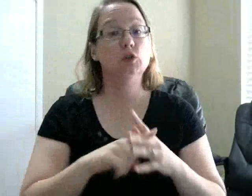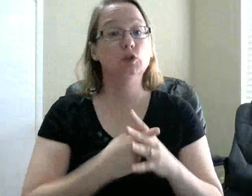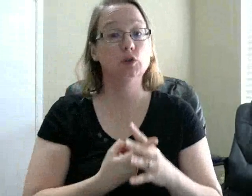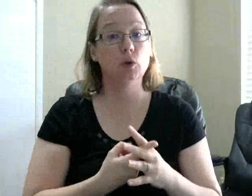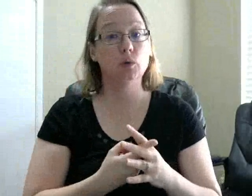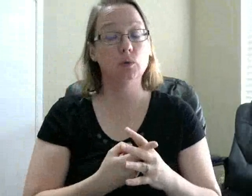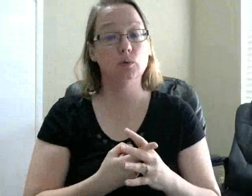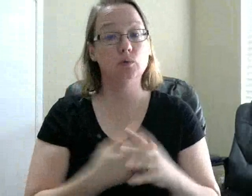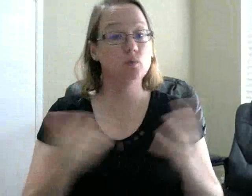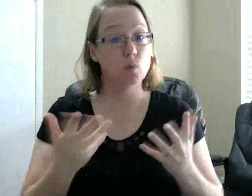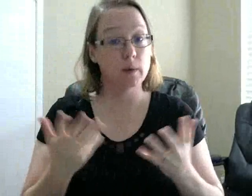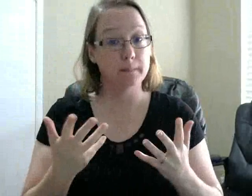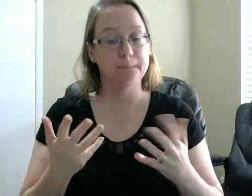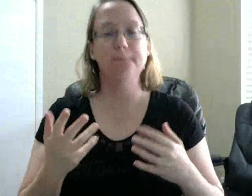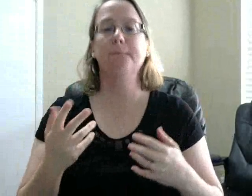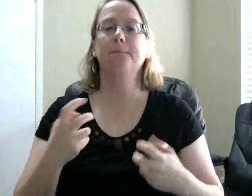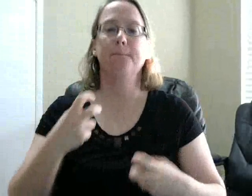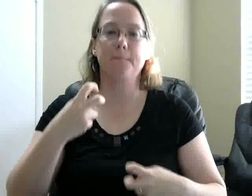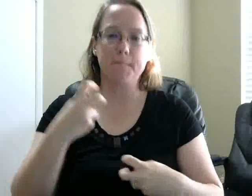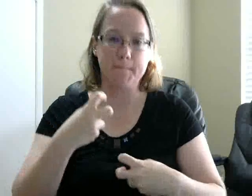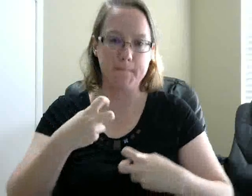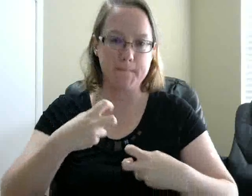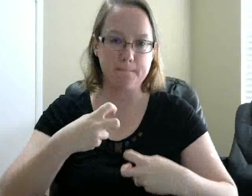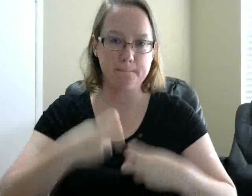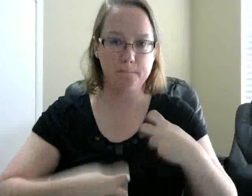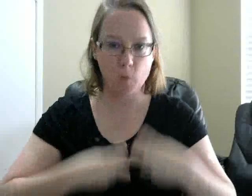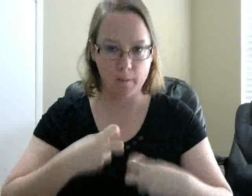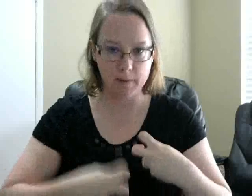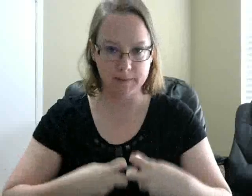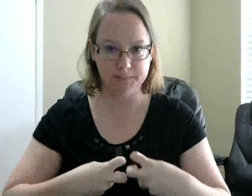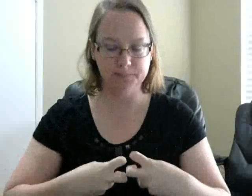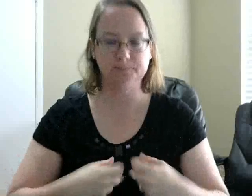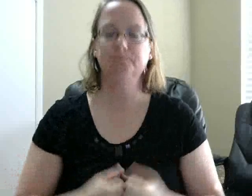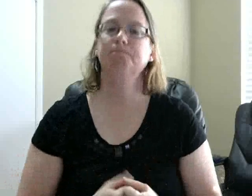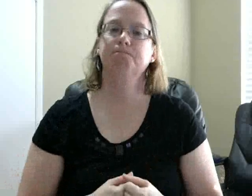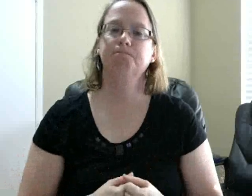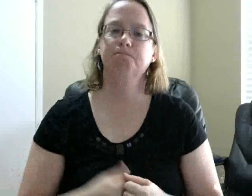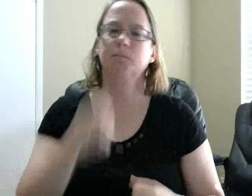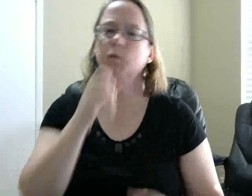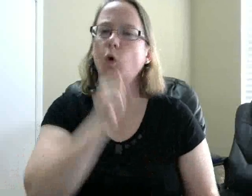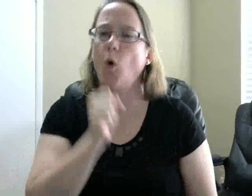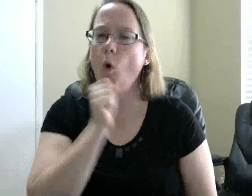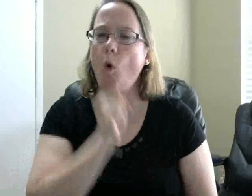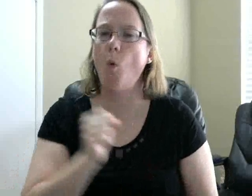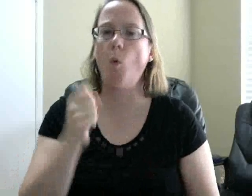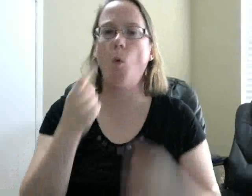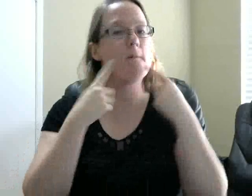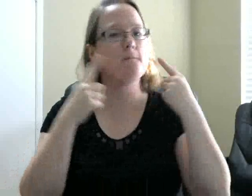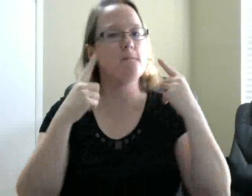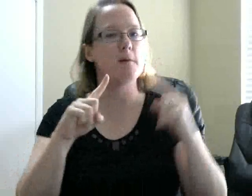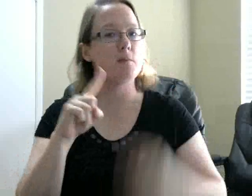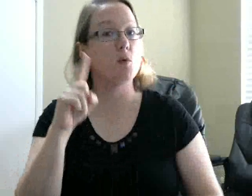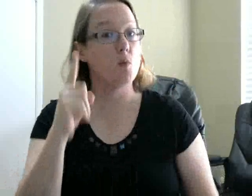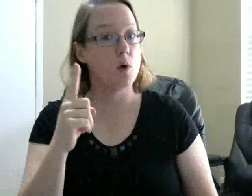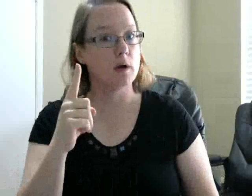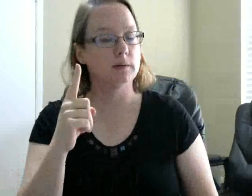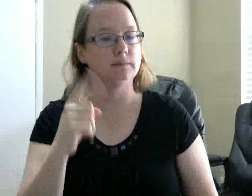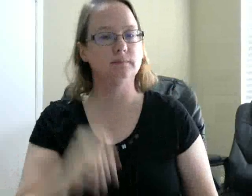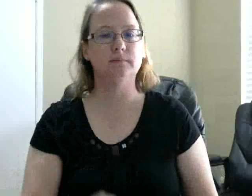some problems. Well, let's say I start with an old classic. 1 plus